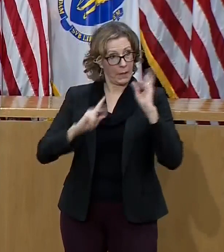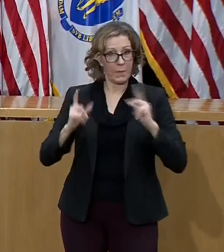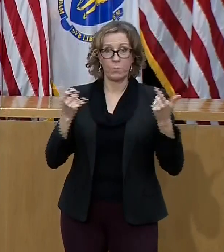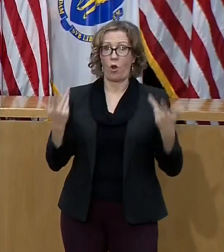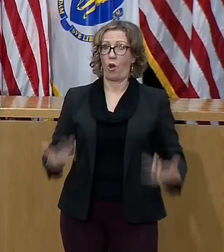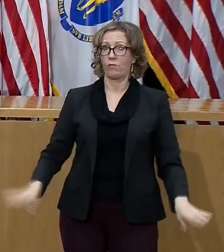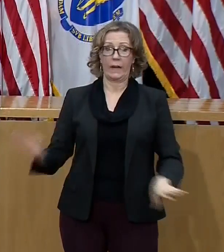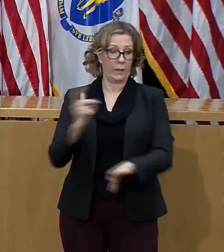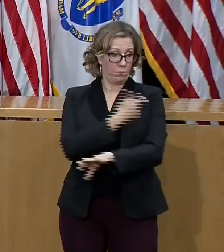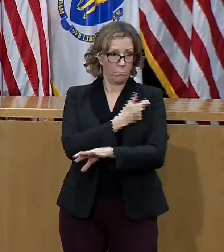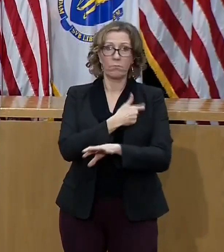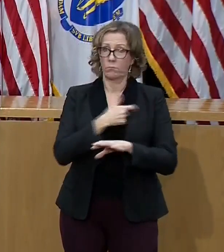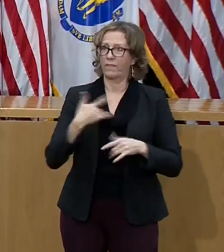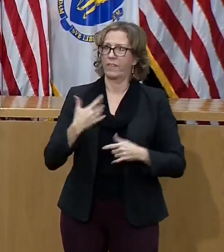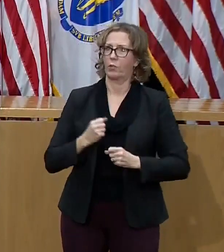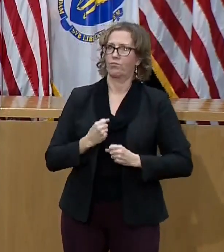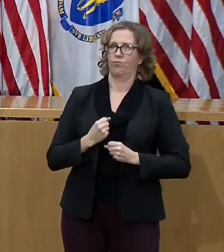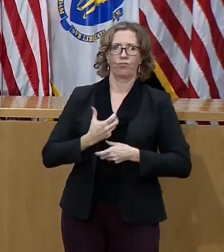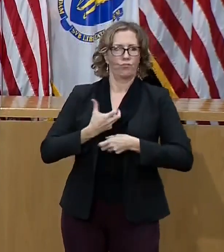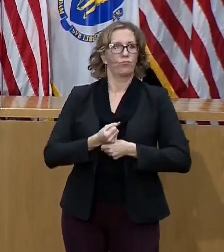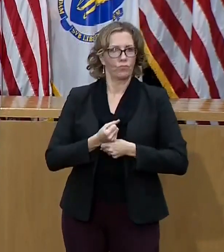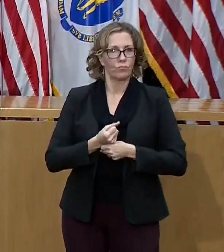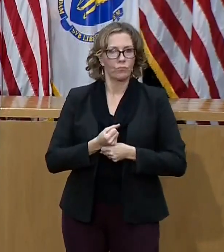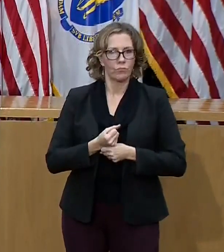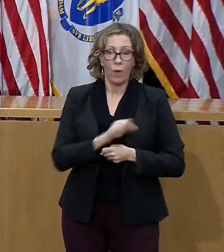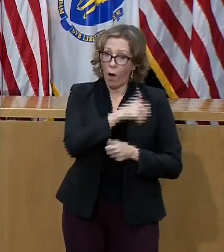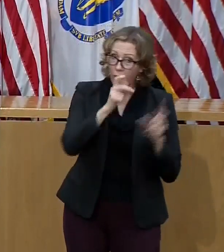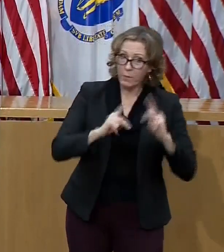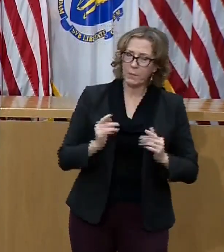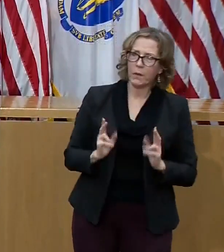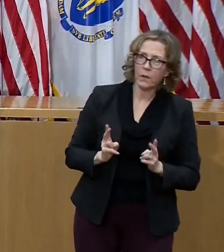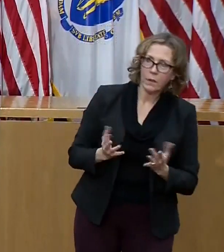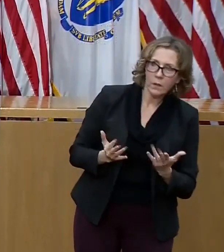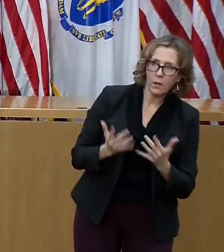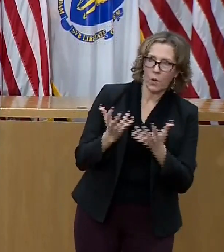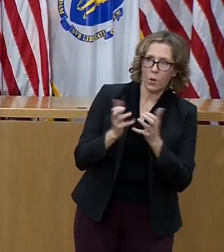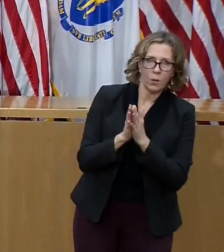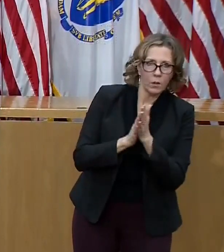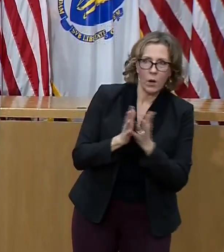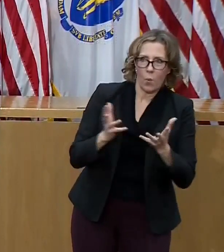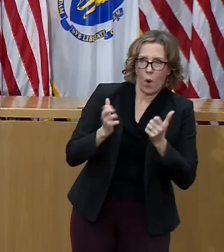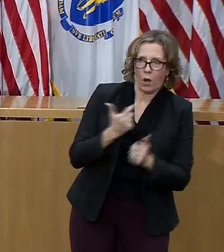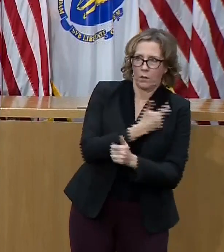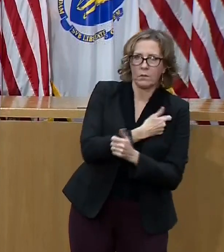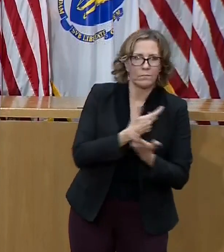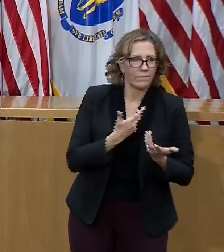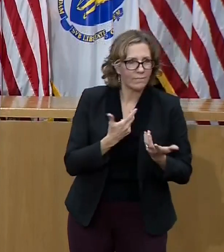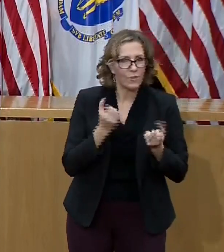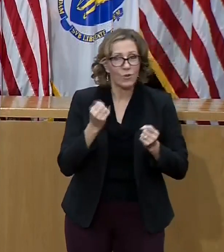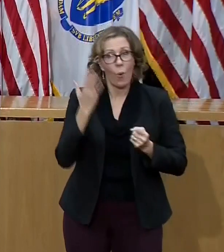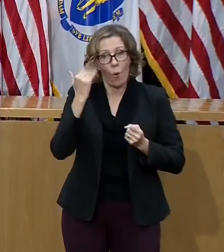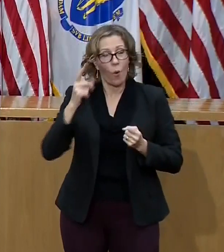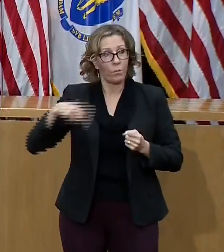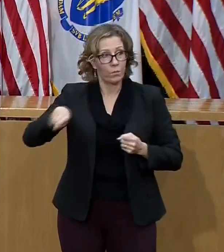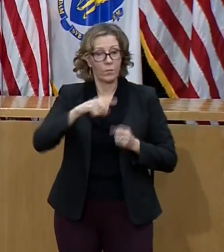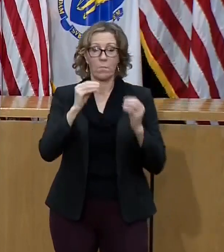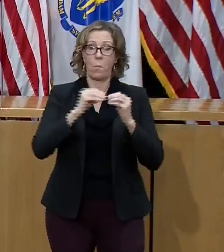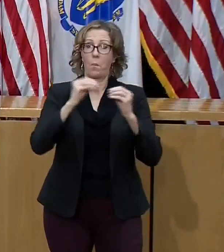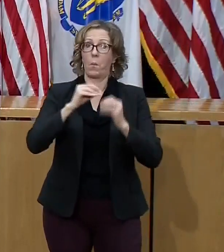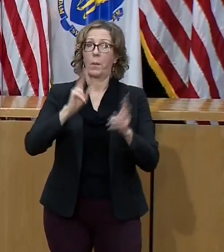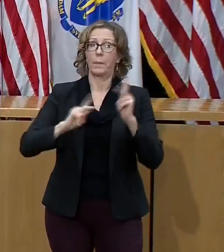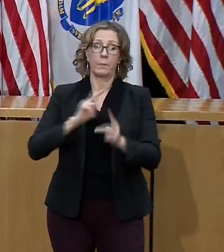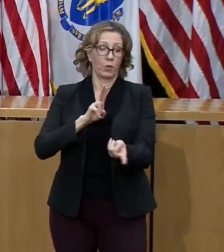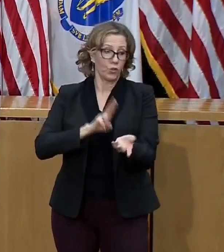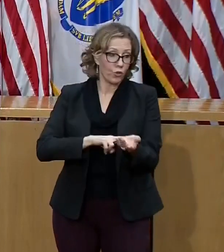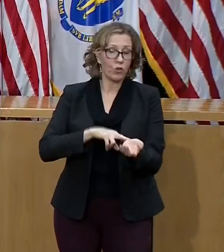vaccine as it's made available. And we hope that as more doctors and nurses get vaccinated and share their experiences, they'll